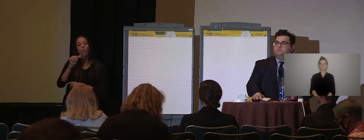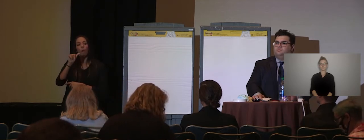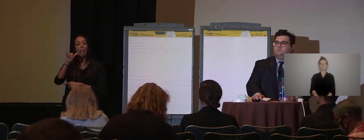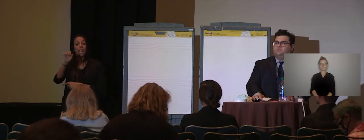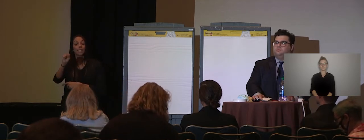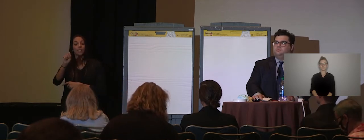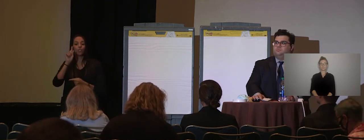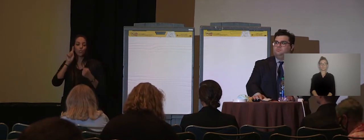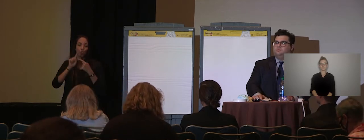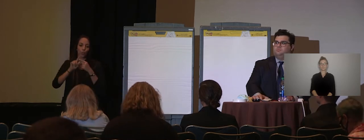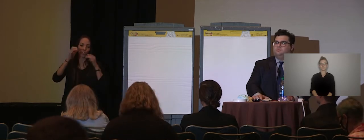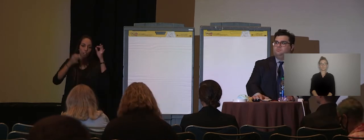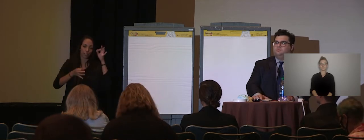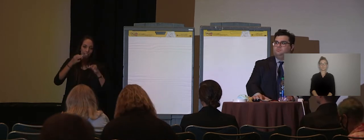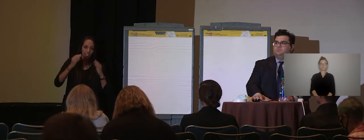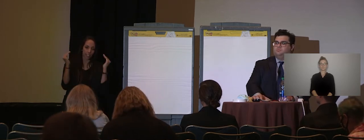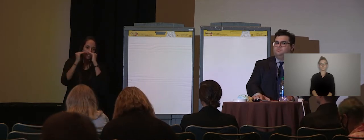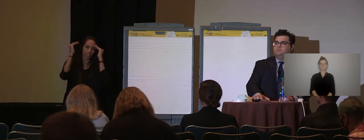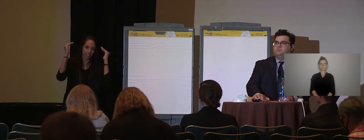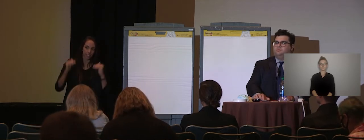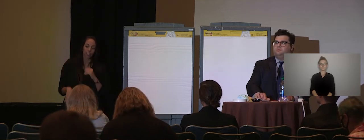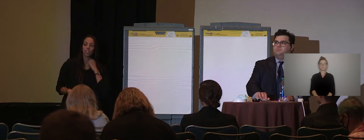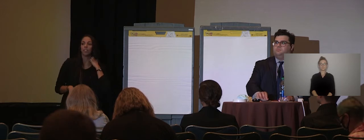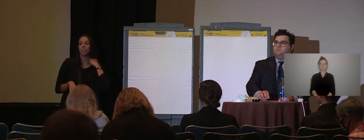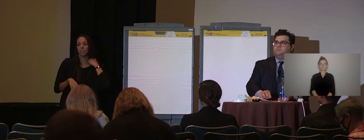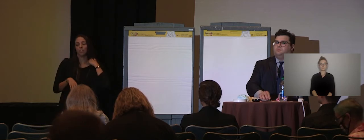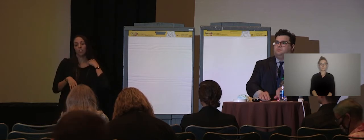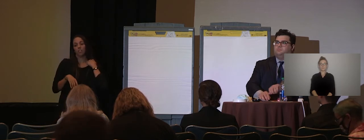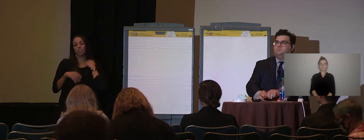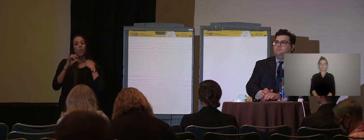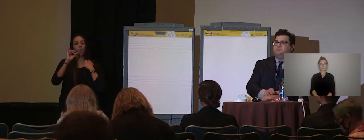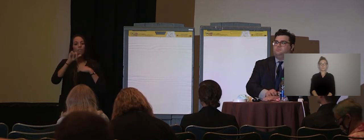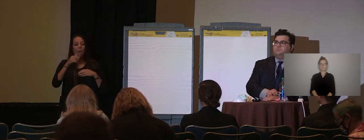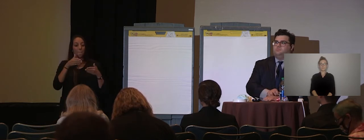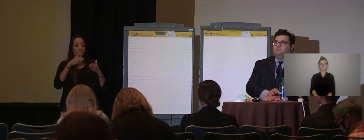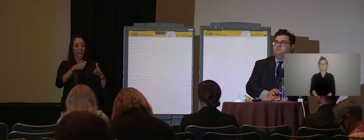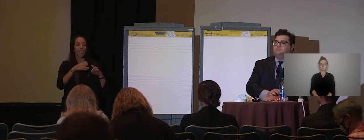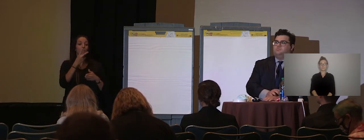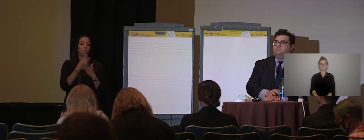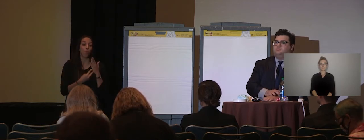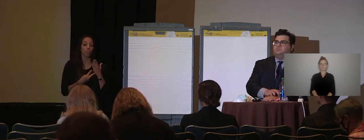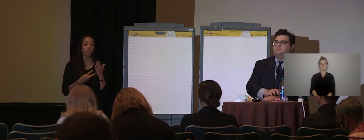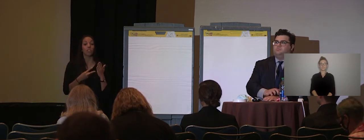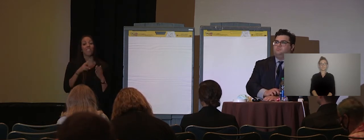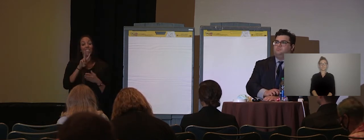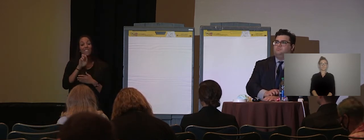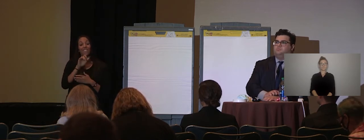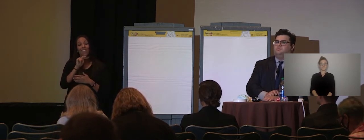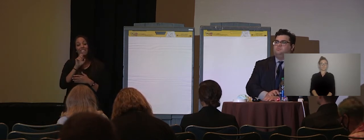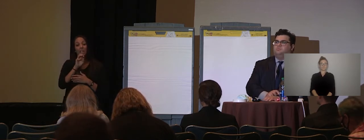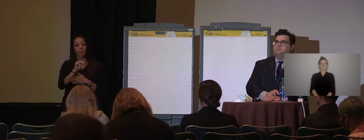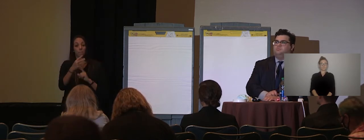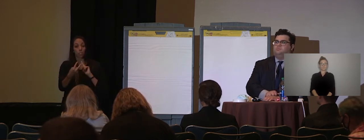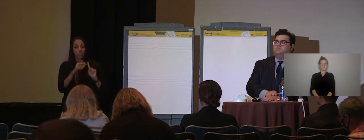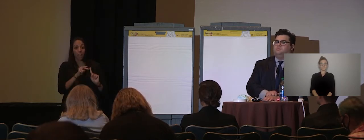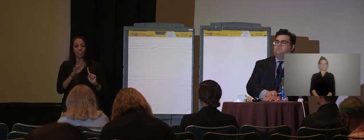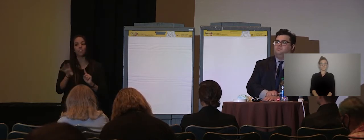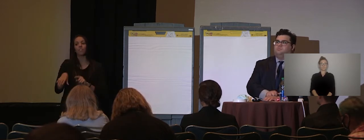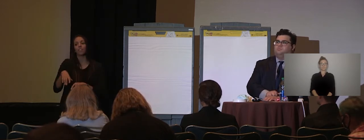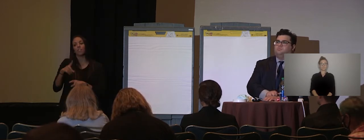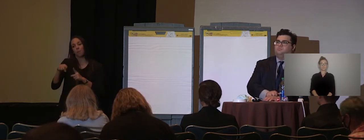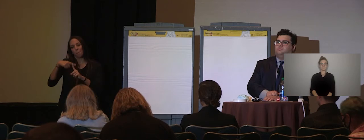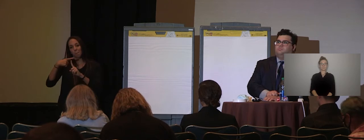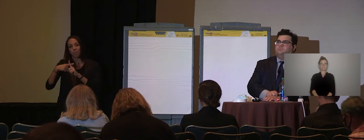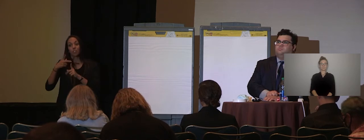to teach you the path of the criminal justice system as both a victim and a defendant, or a person